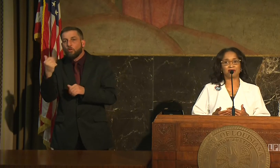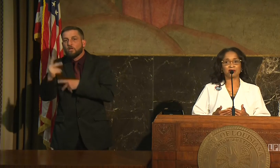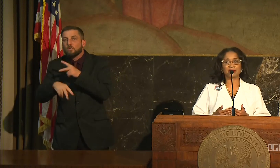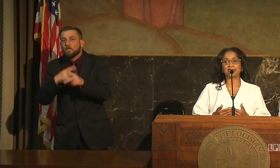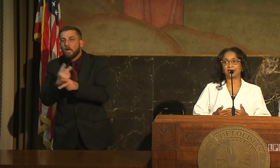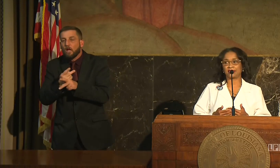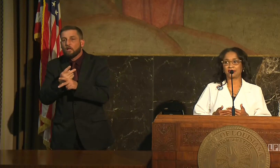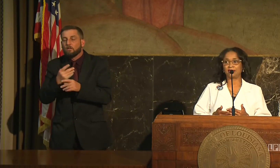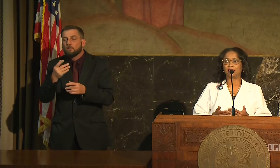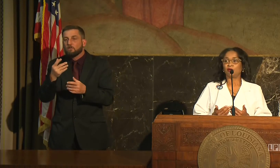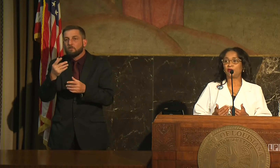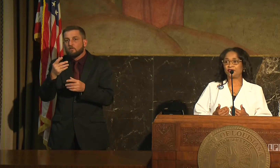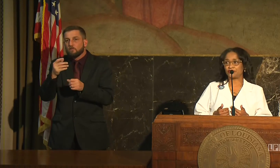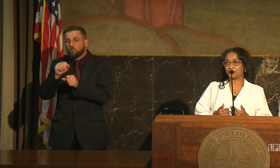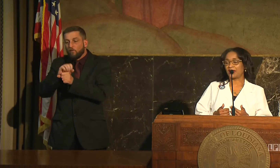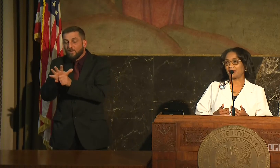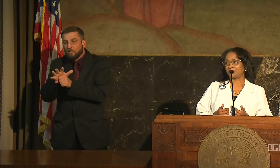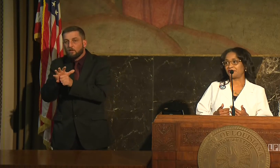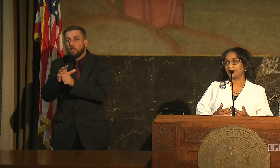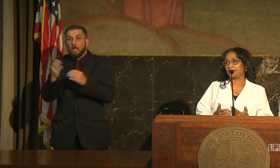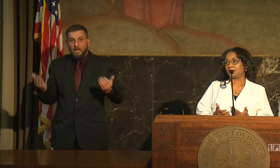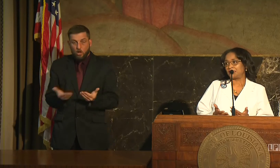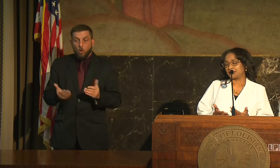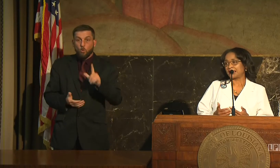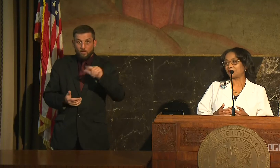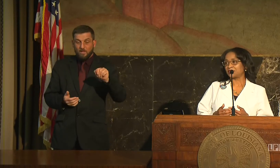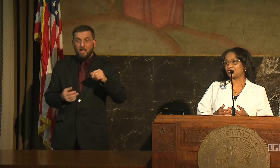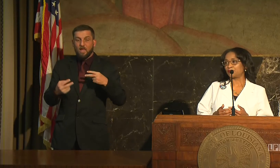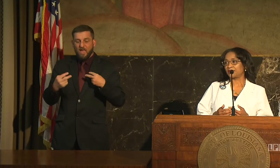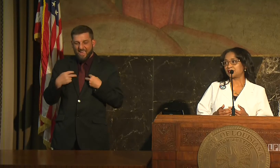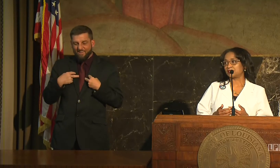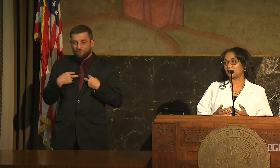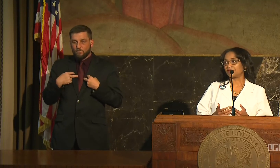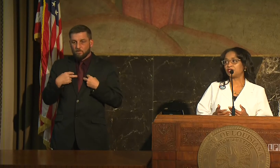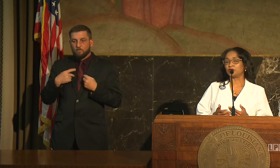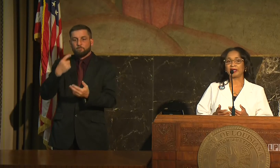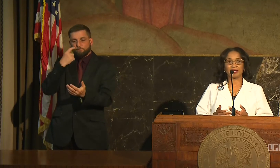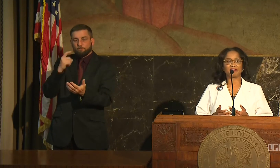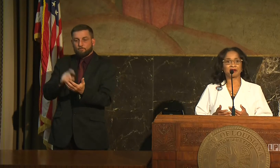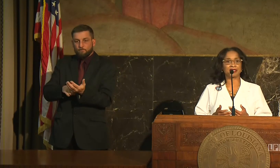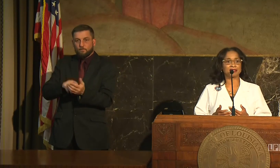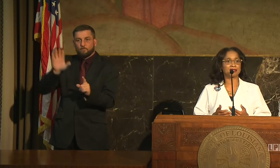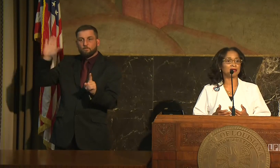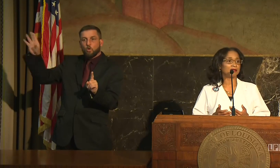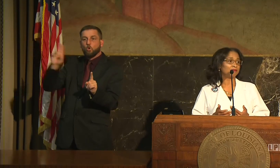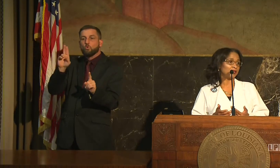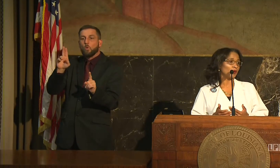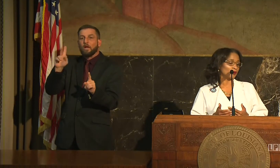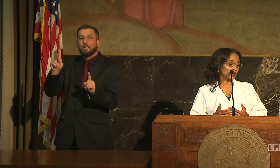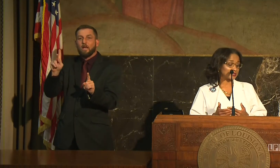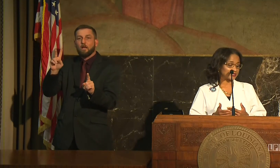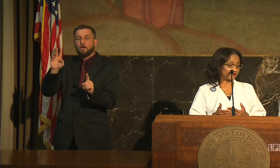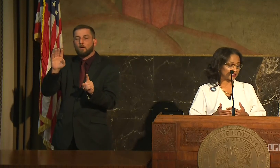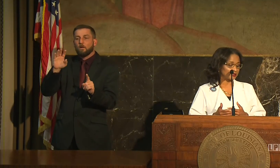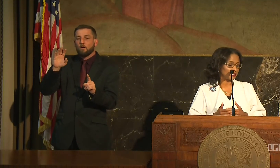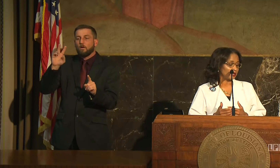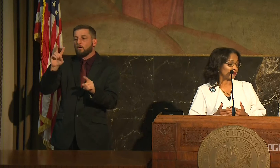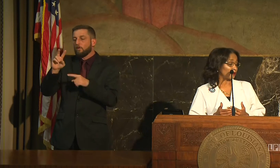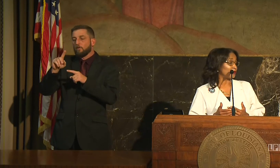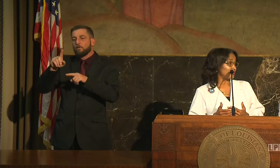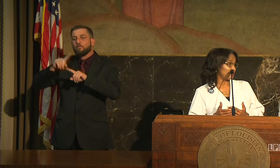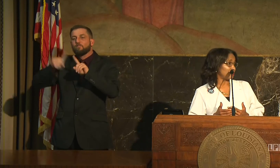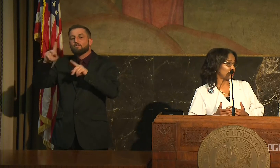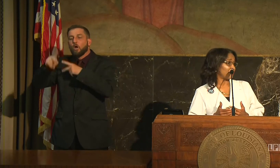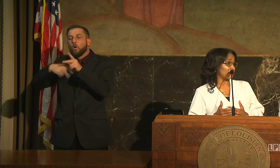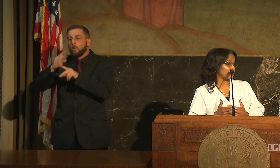And here in Louisiana, we do have an established presence of the UK variant B117.